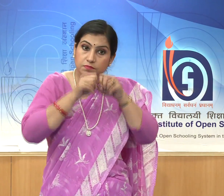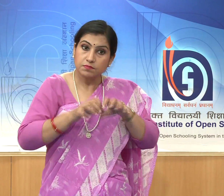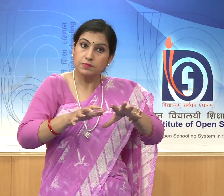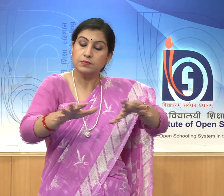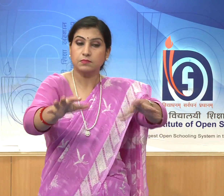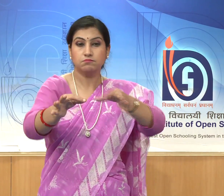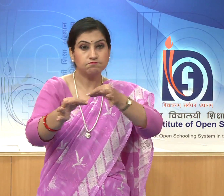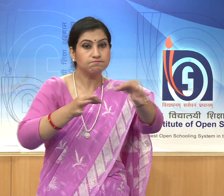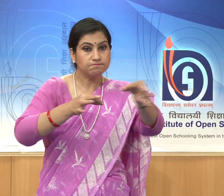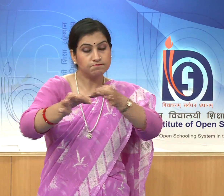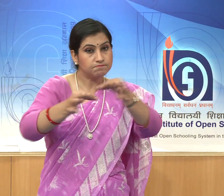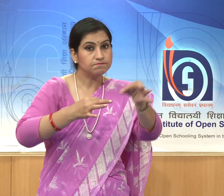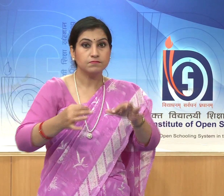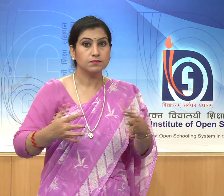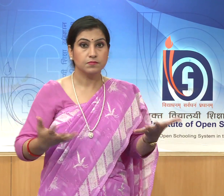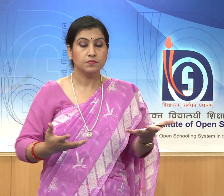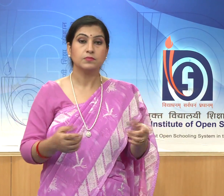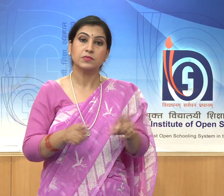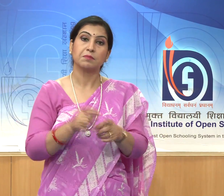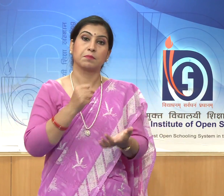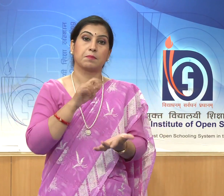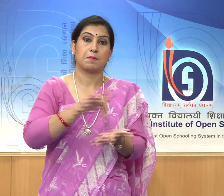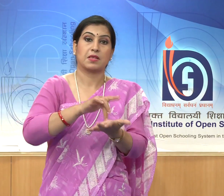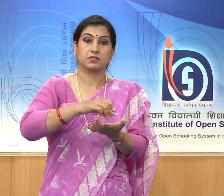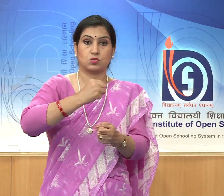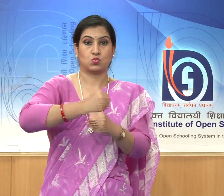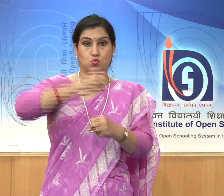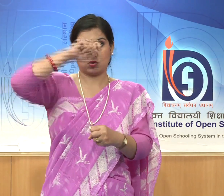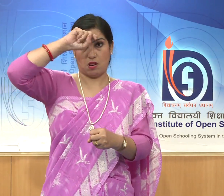illustrated in Gujarat.